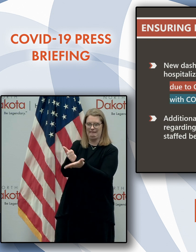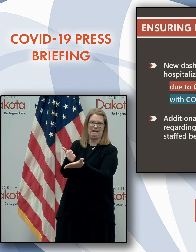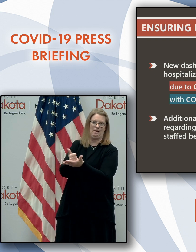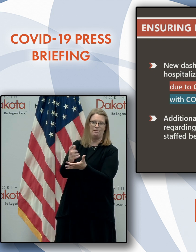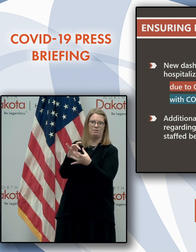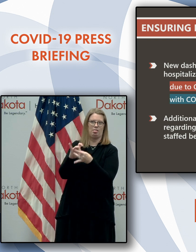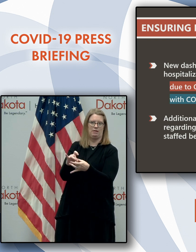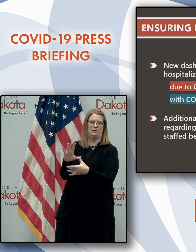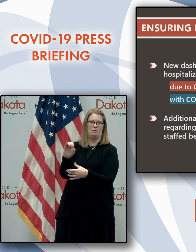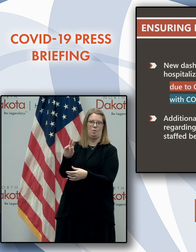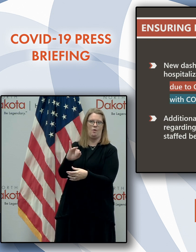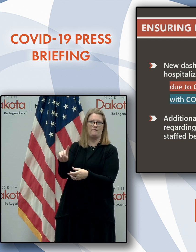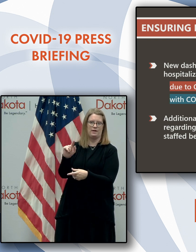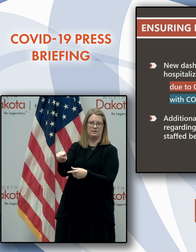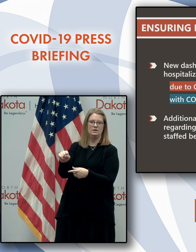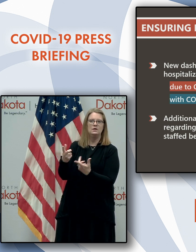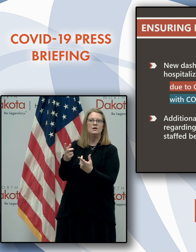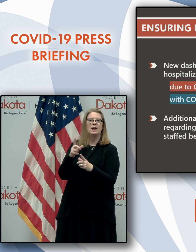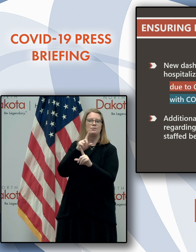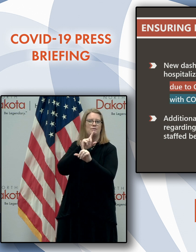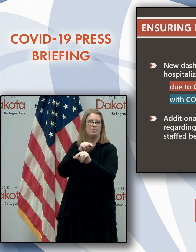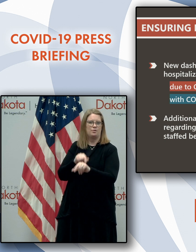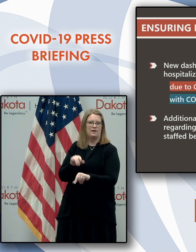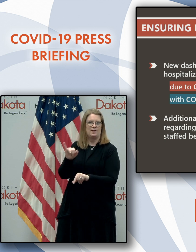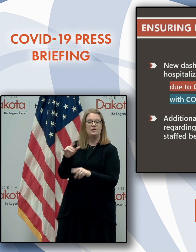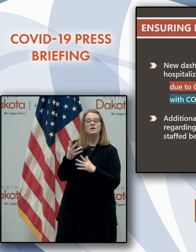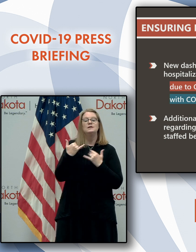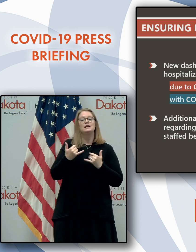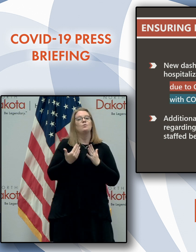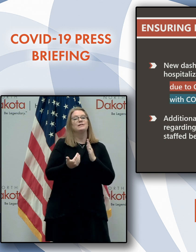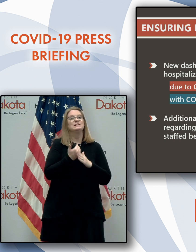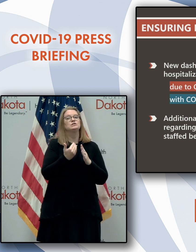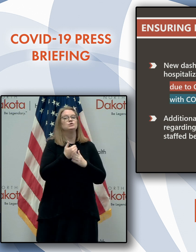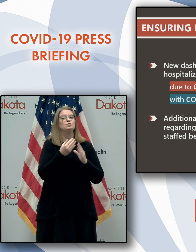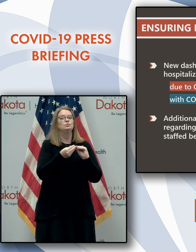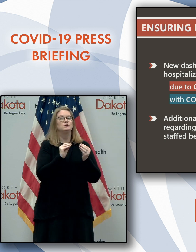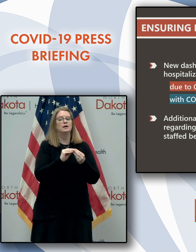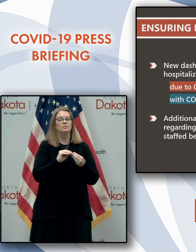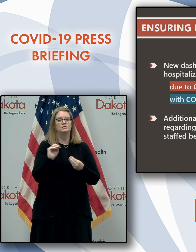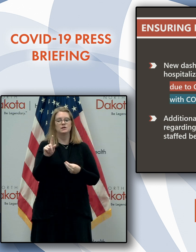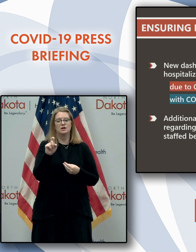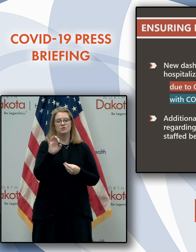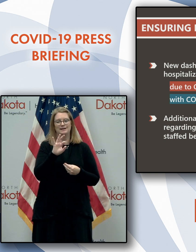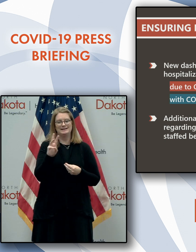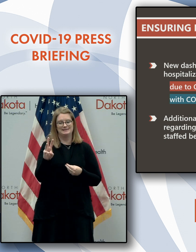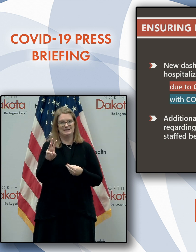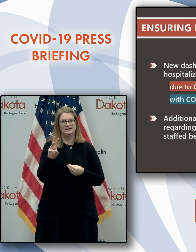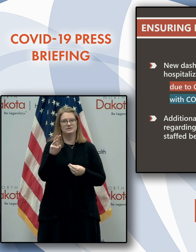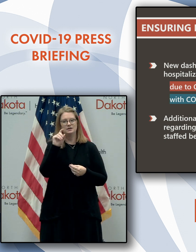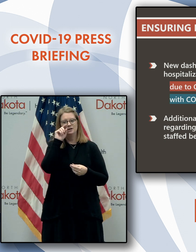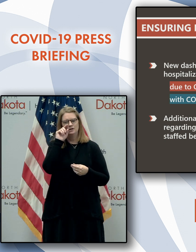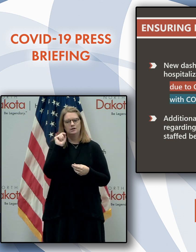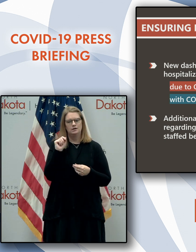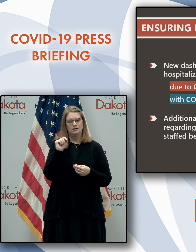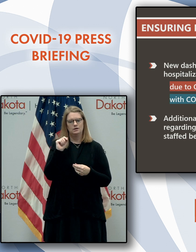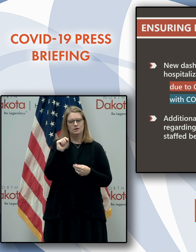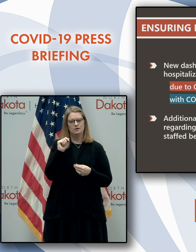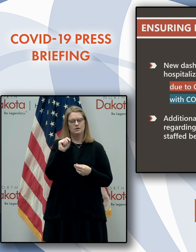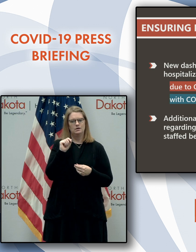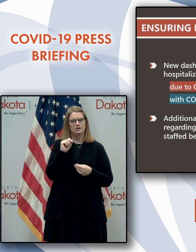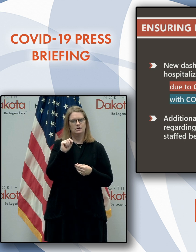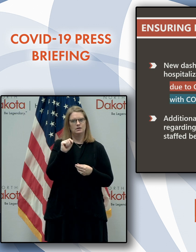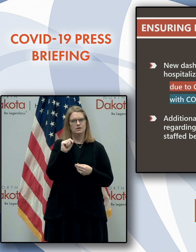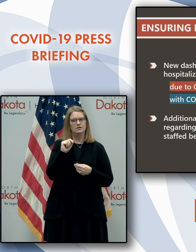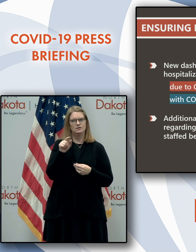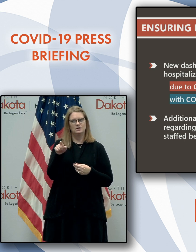have been reporting with this new numbers on there is 196, which again